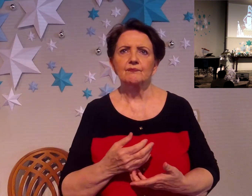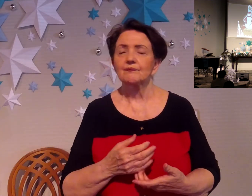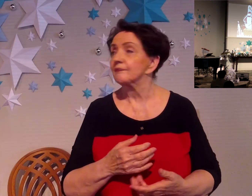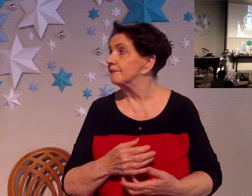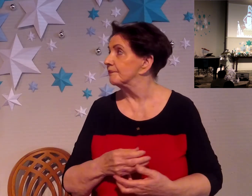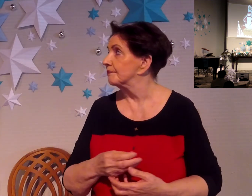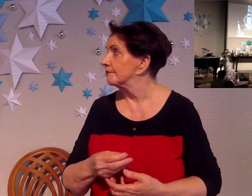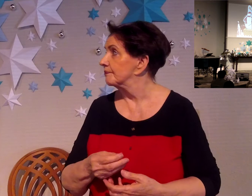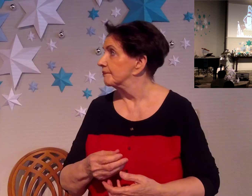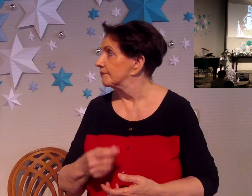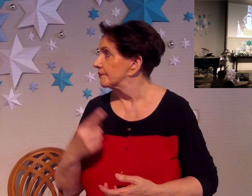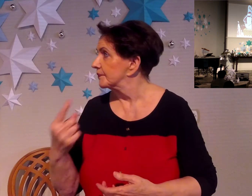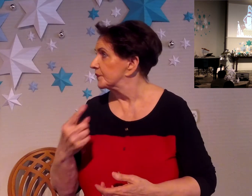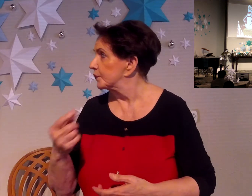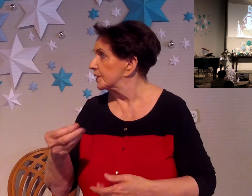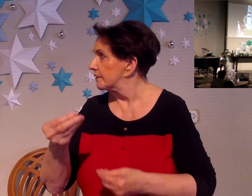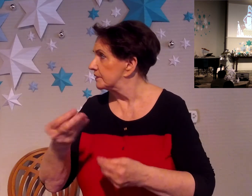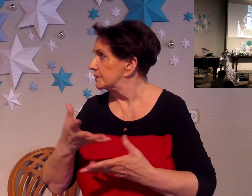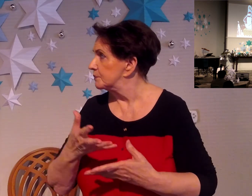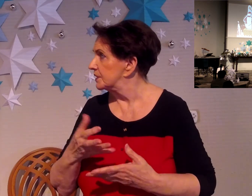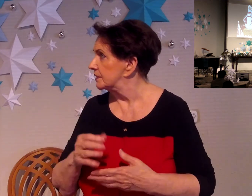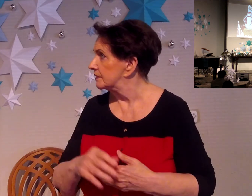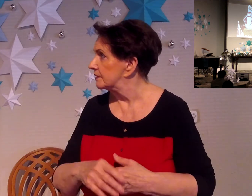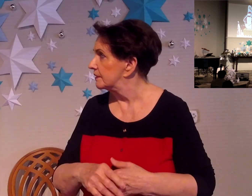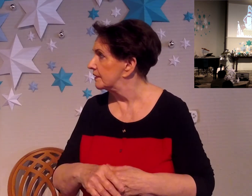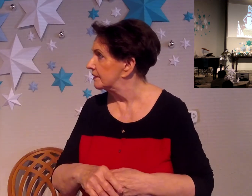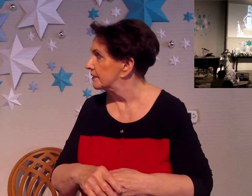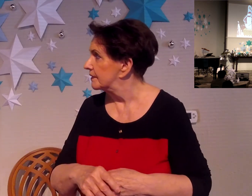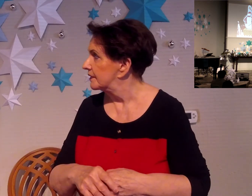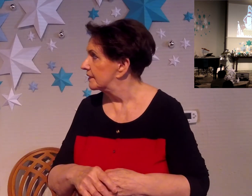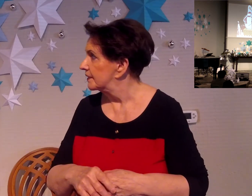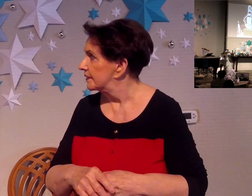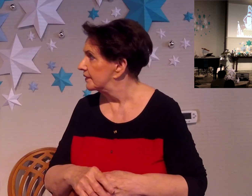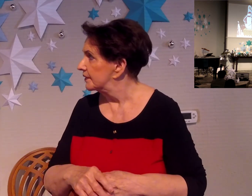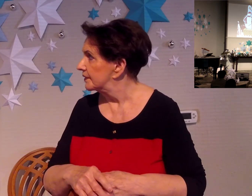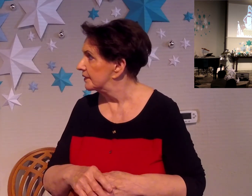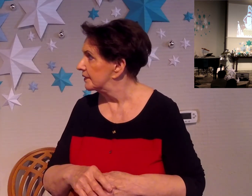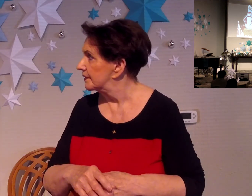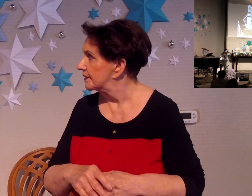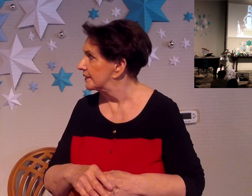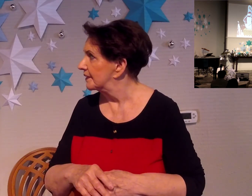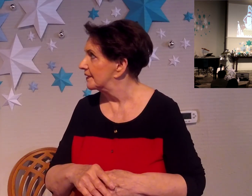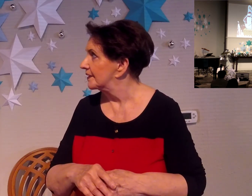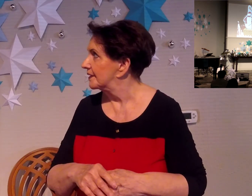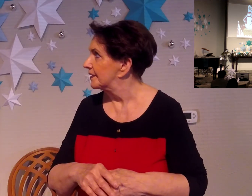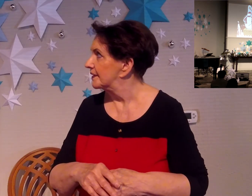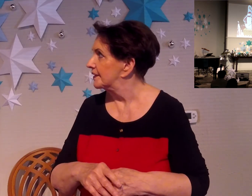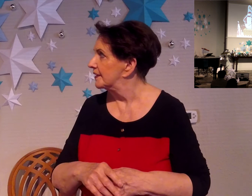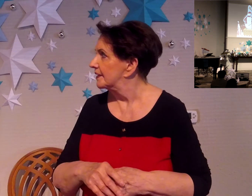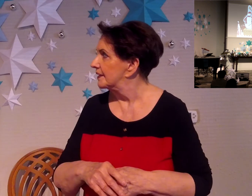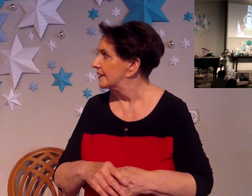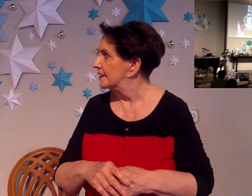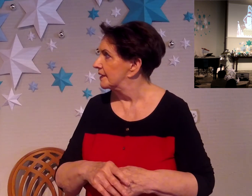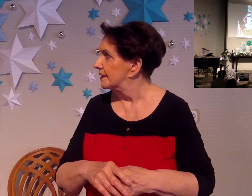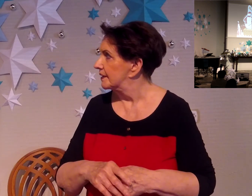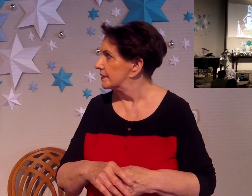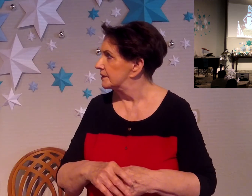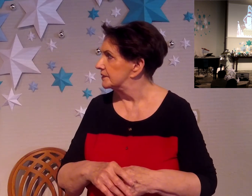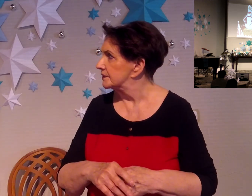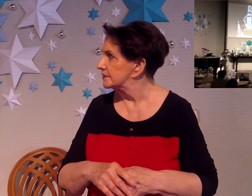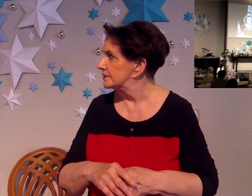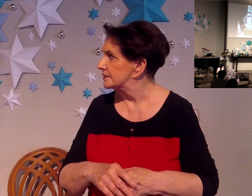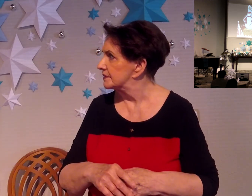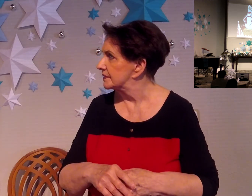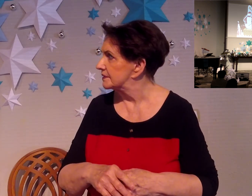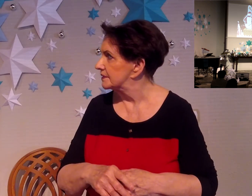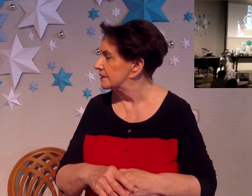Somebody gave this to me. Can you read that? Maybe it's not big enough. I have this sitting today. This time I have this sitting in front of in